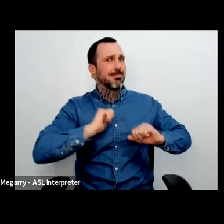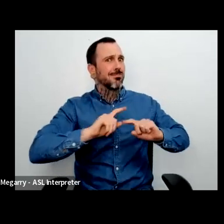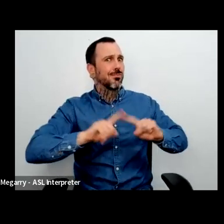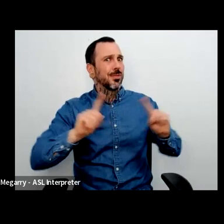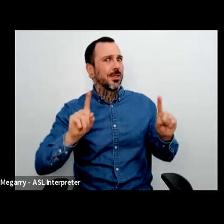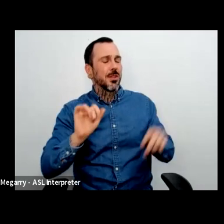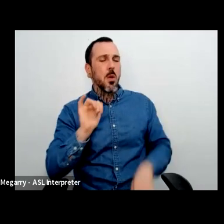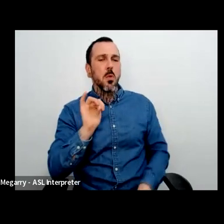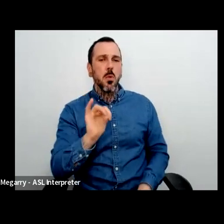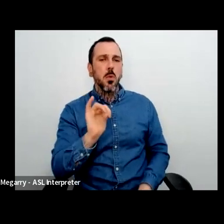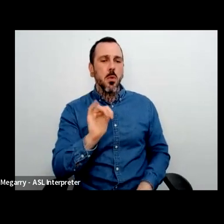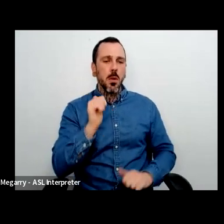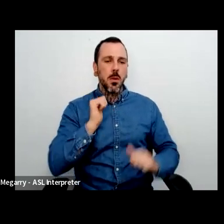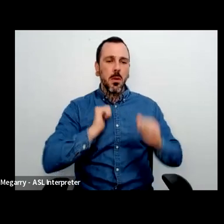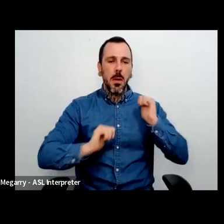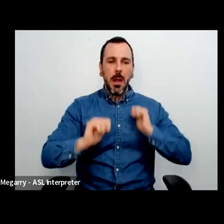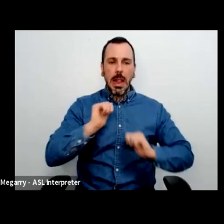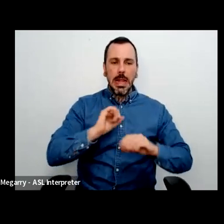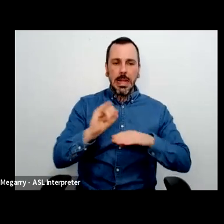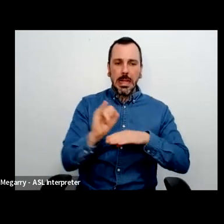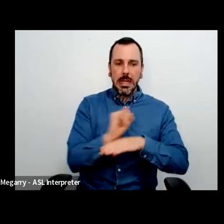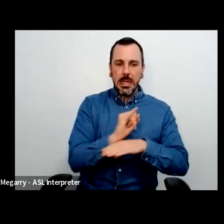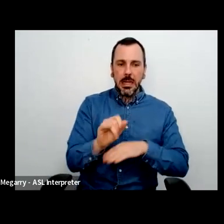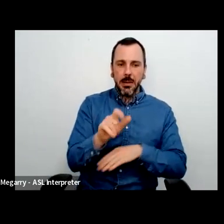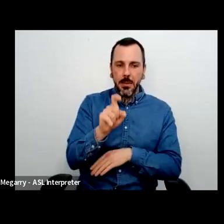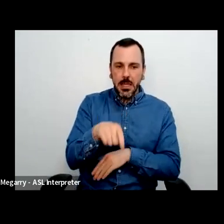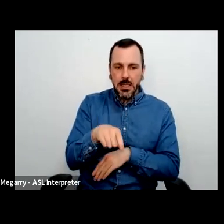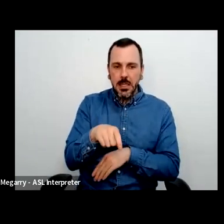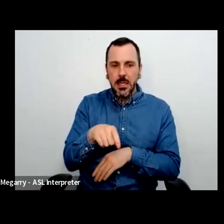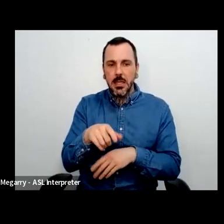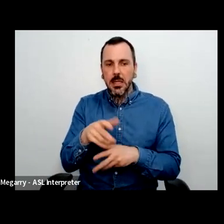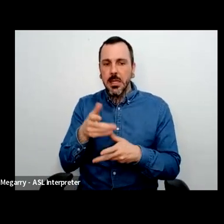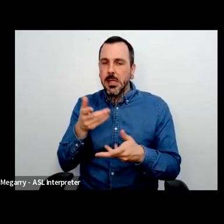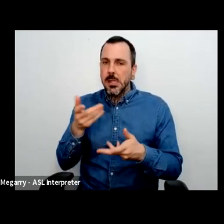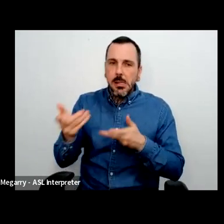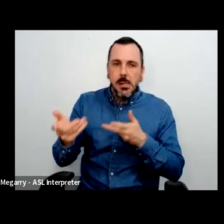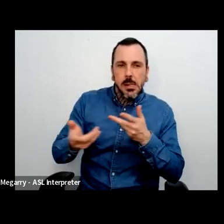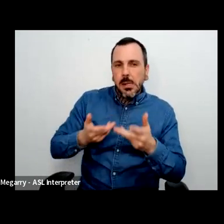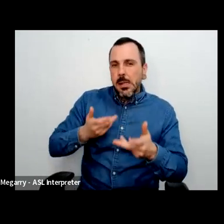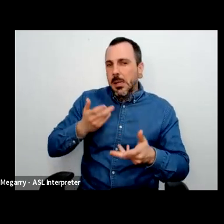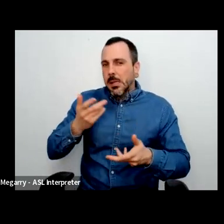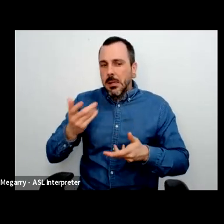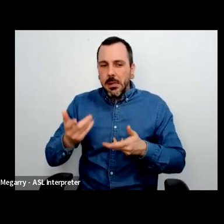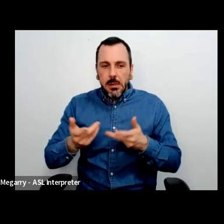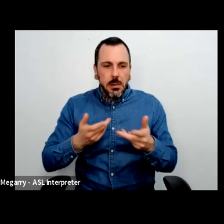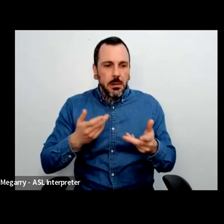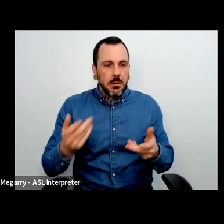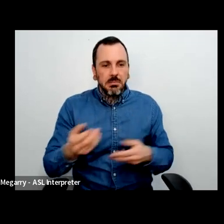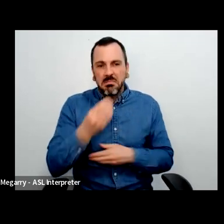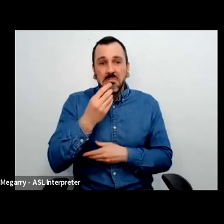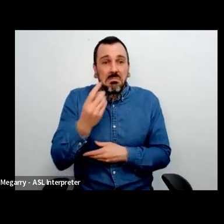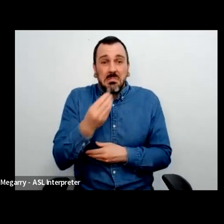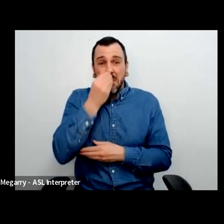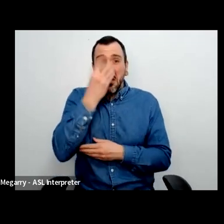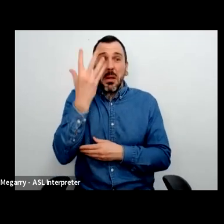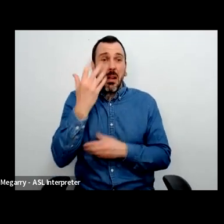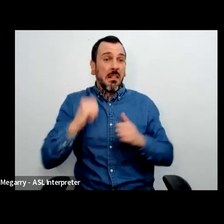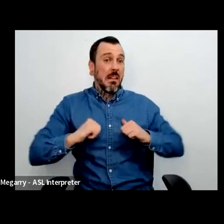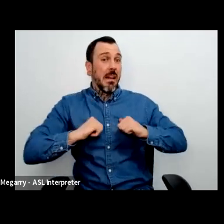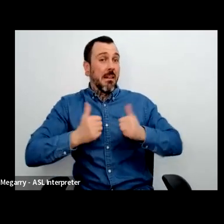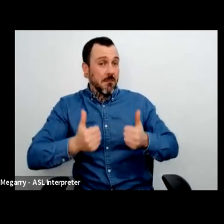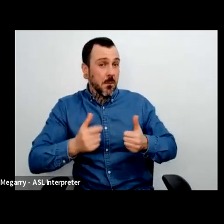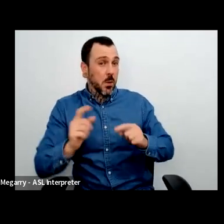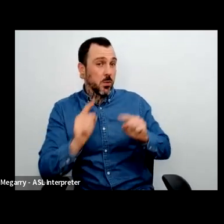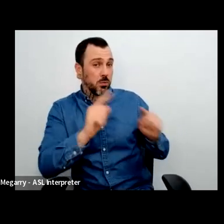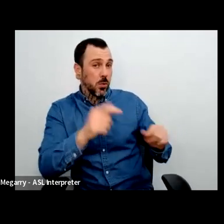refocus ourselves on what the distinguishing element of live performance is. What makes live performance different?